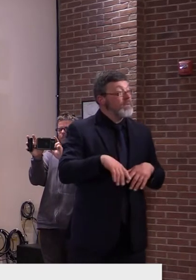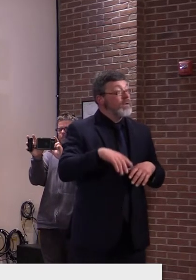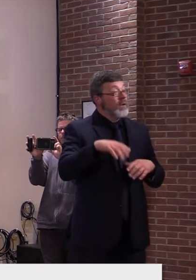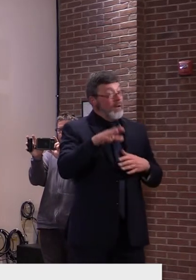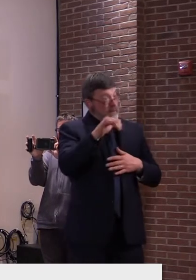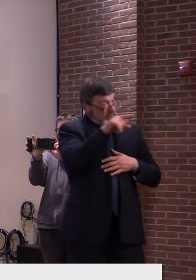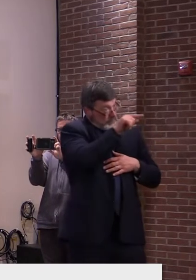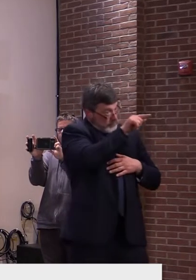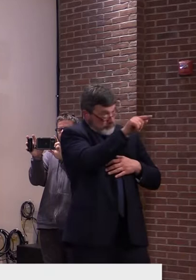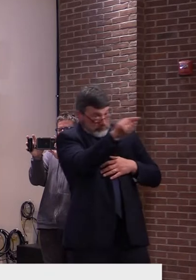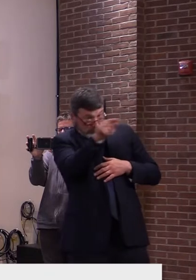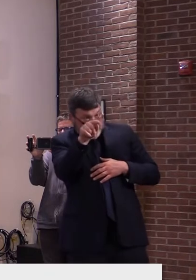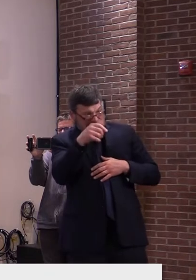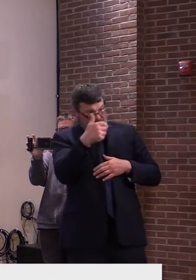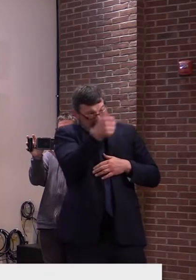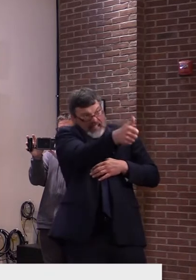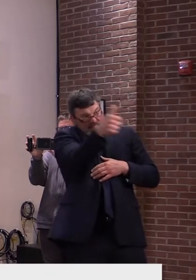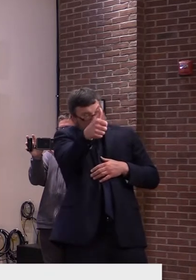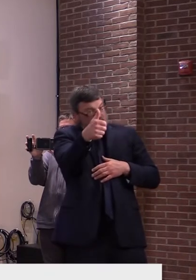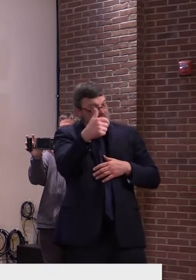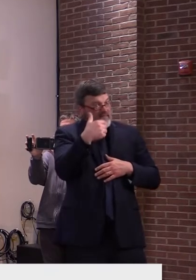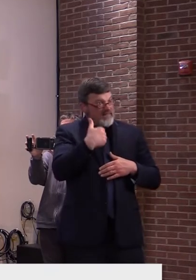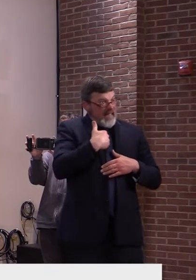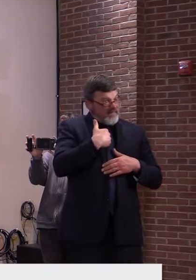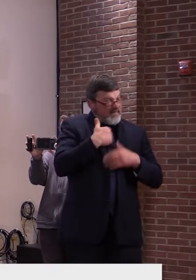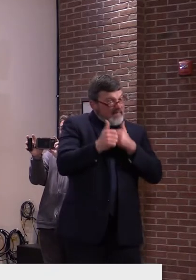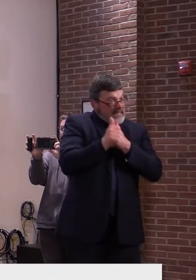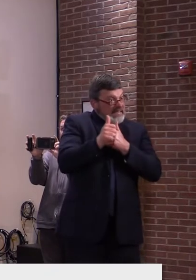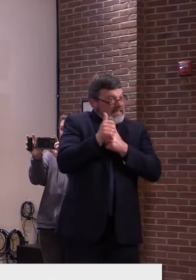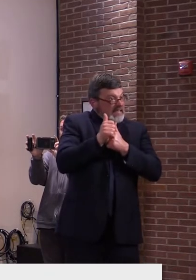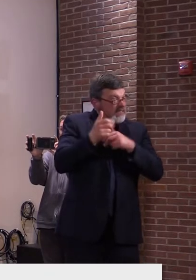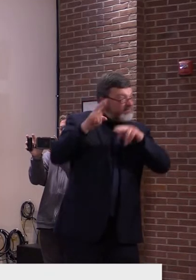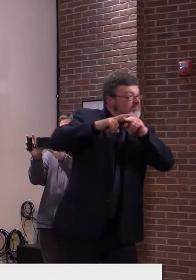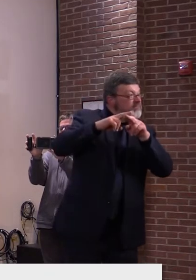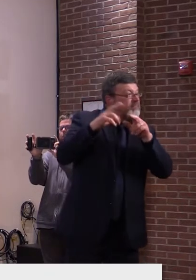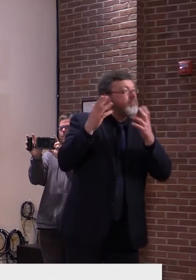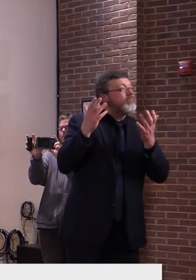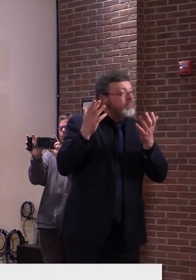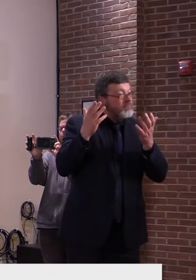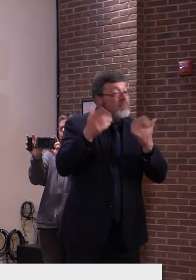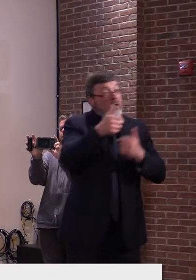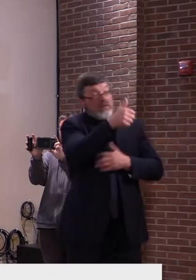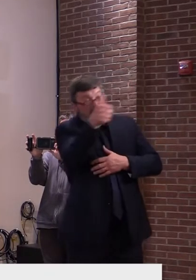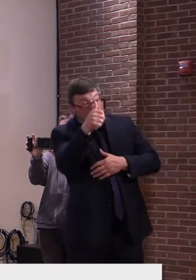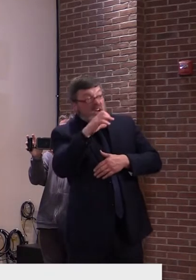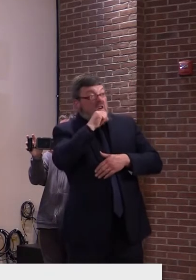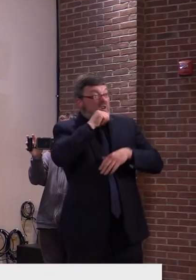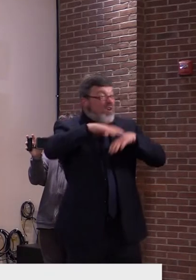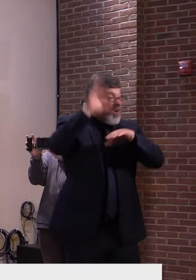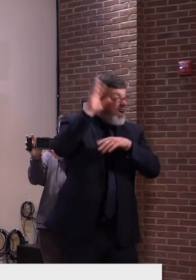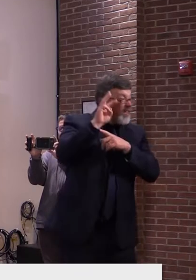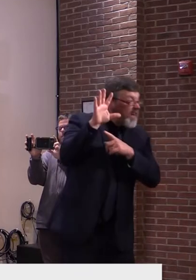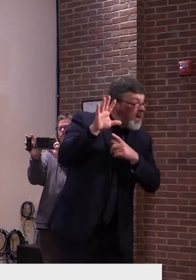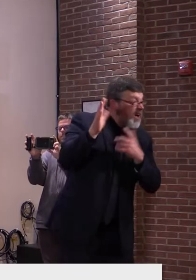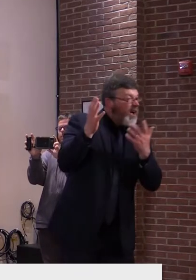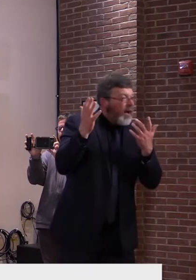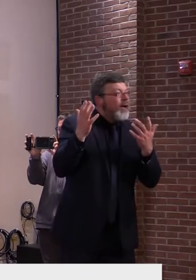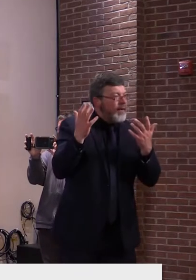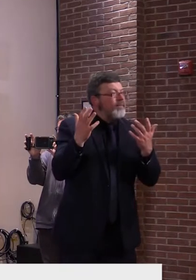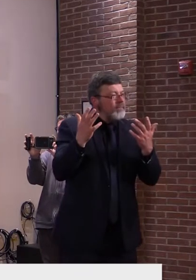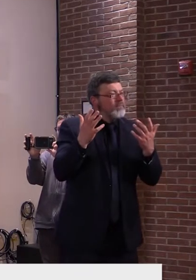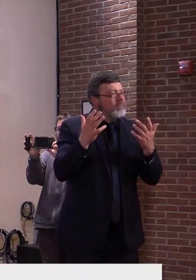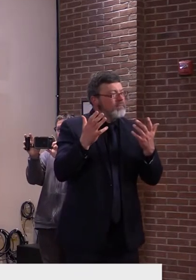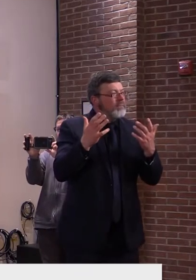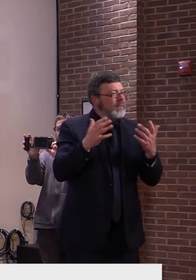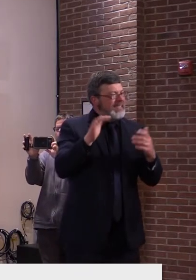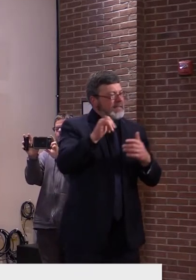by virtue of being older than 65 or having underlying medical conditions. Please make